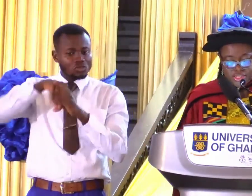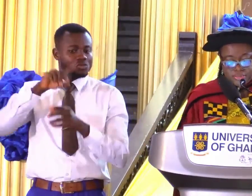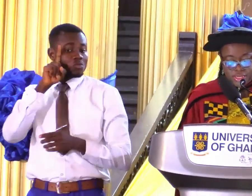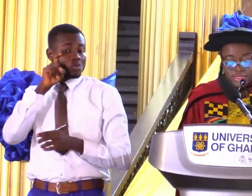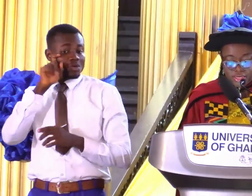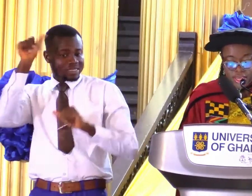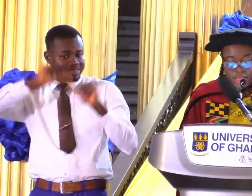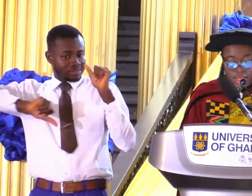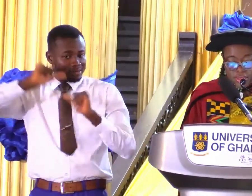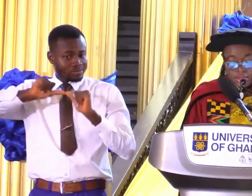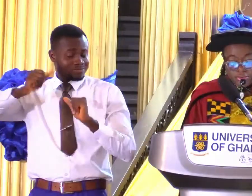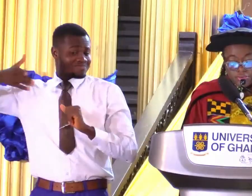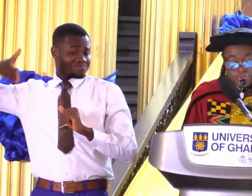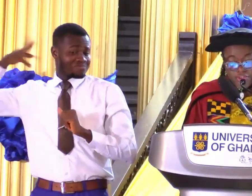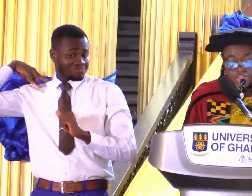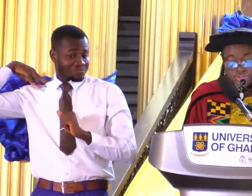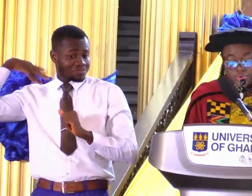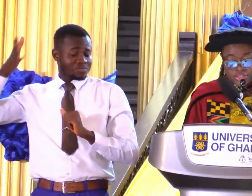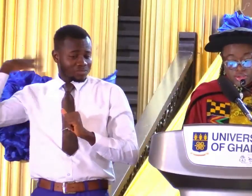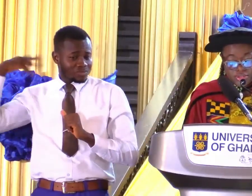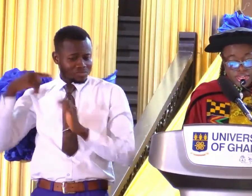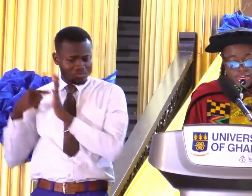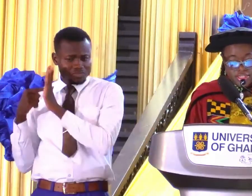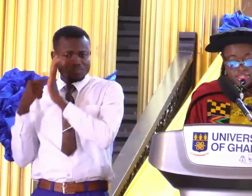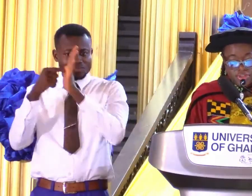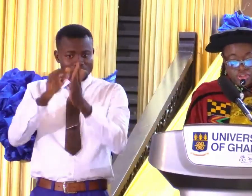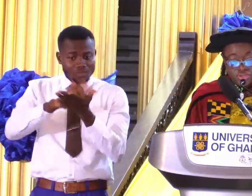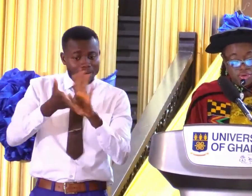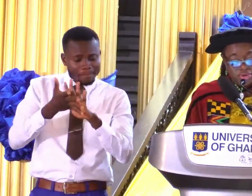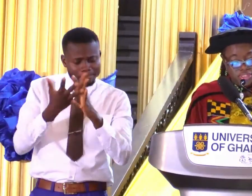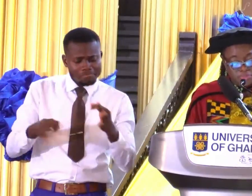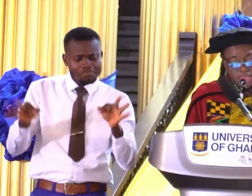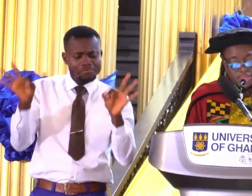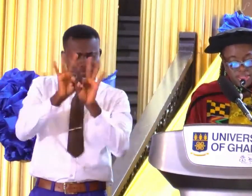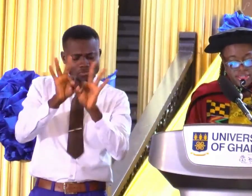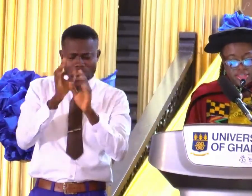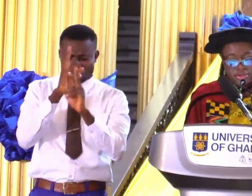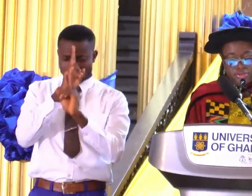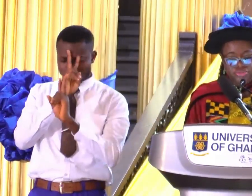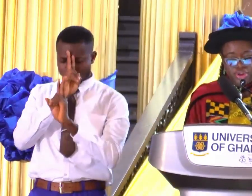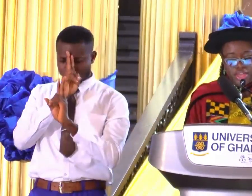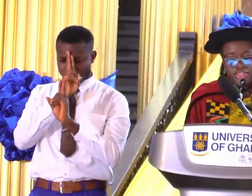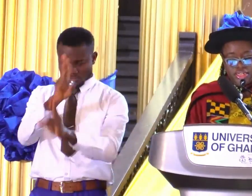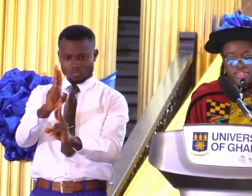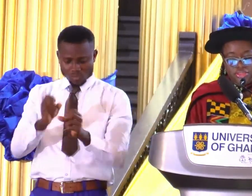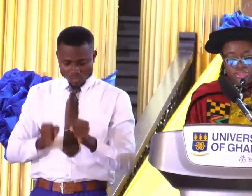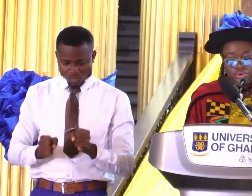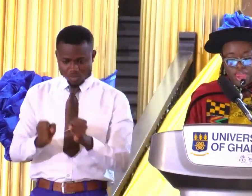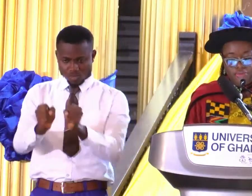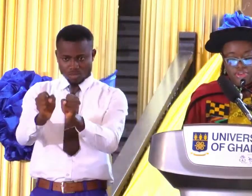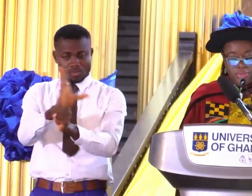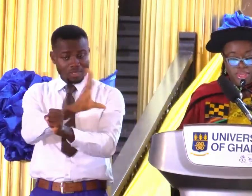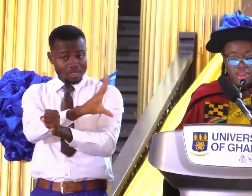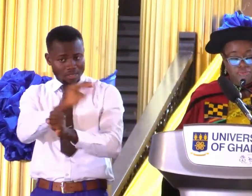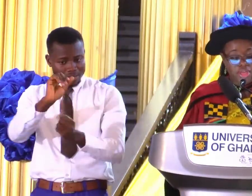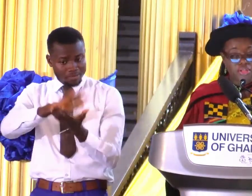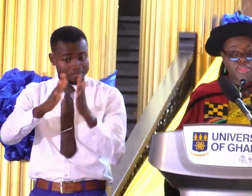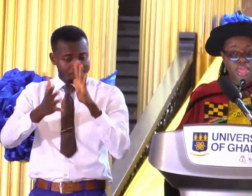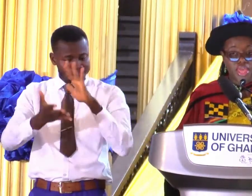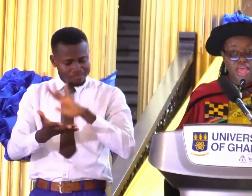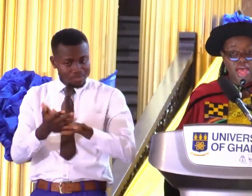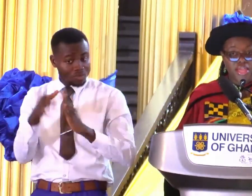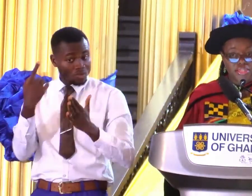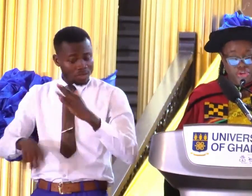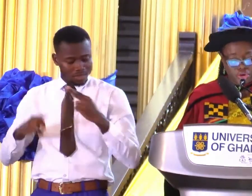has been referred to as alternative into a respected structured, and thriving pillar of